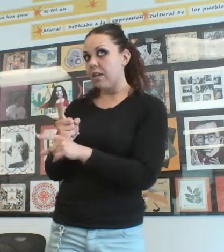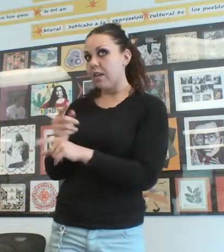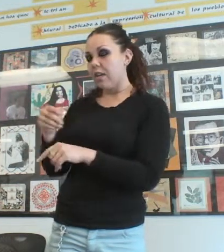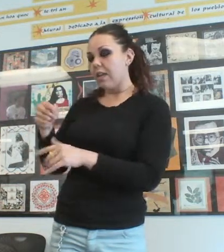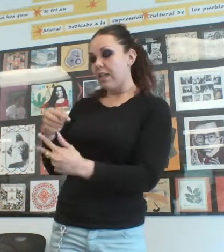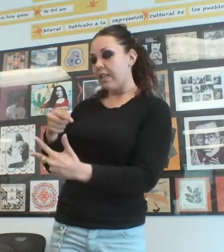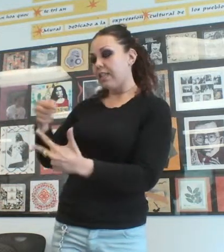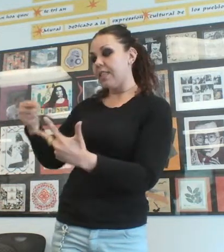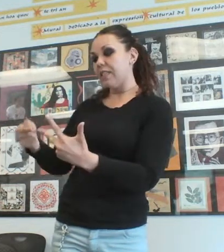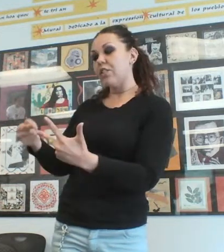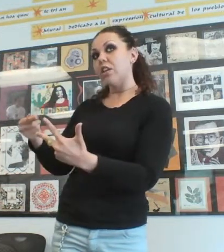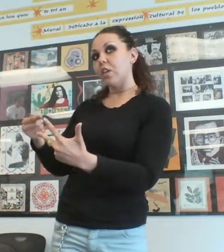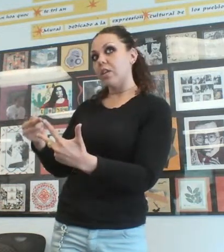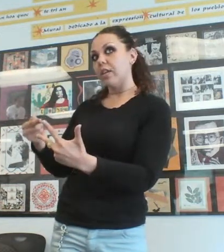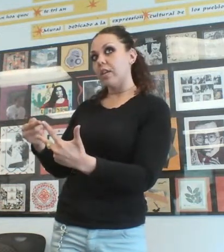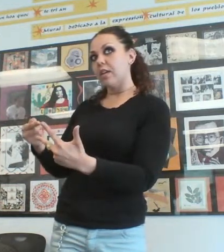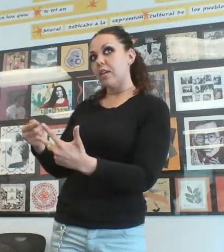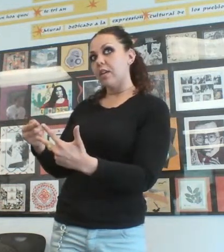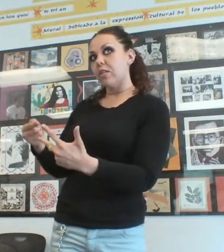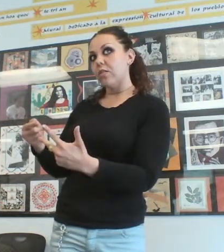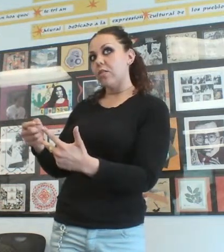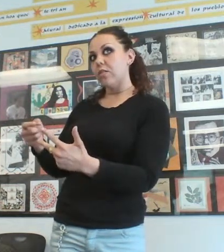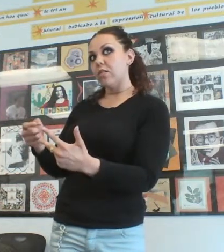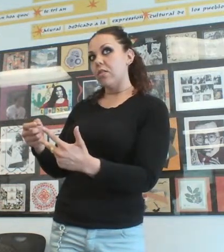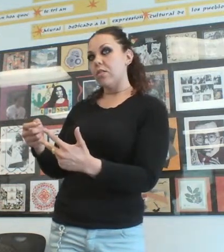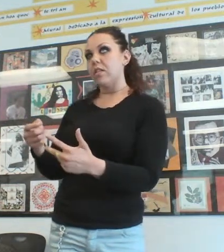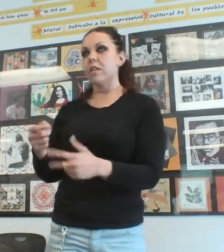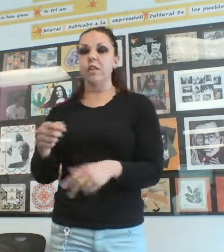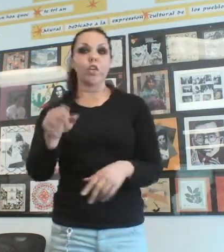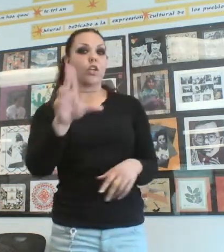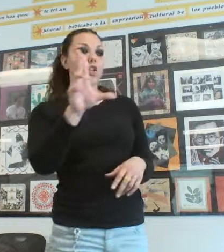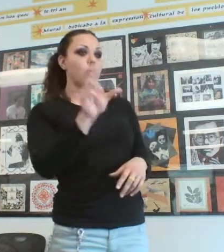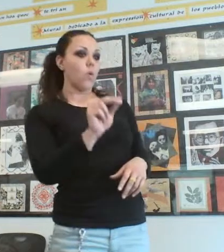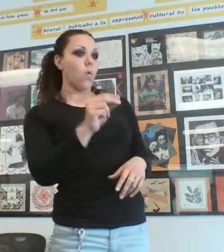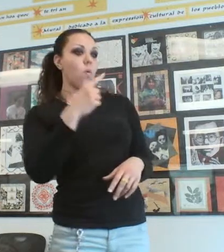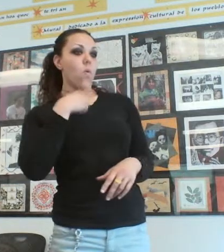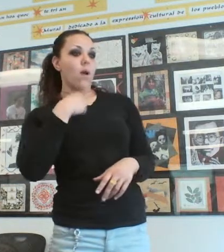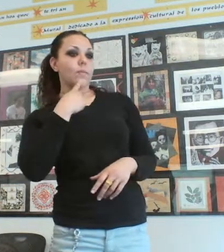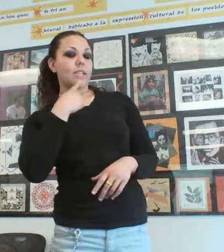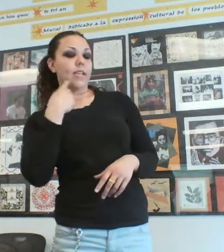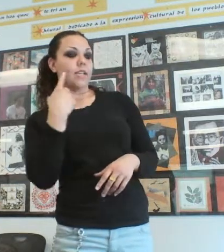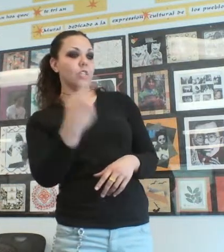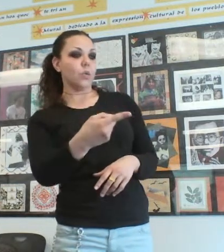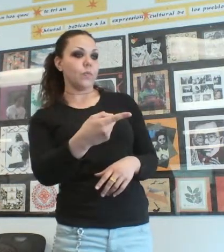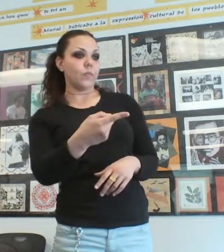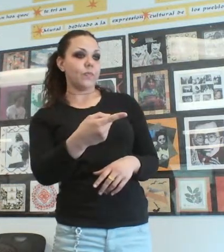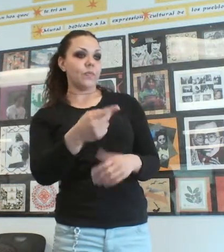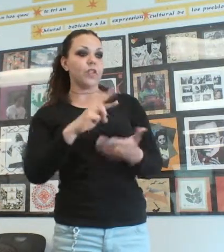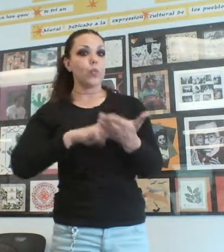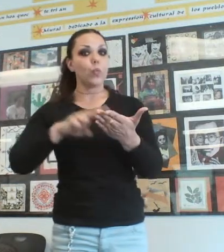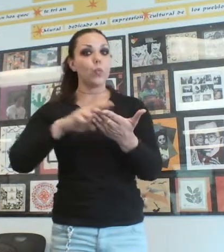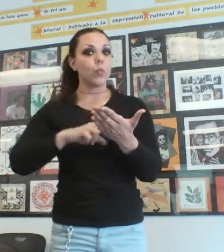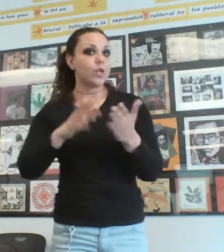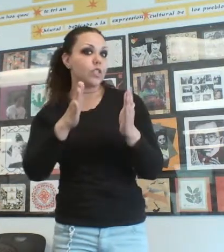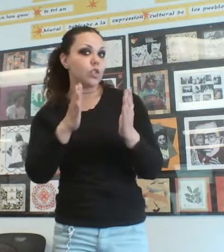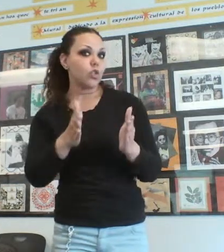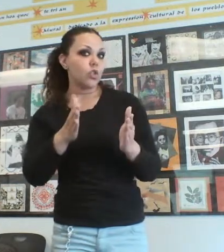to. No, I am telling you that researchers have looked at